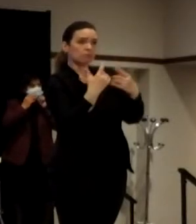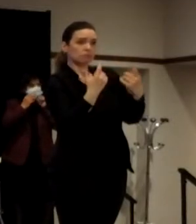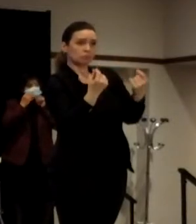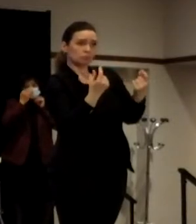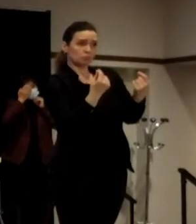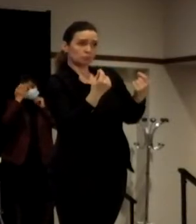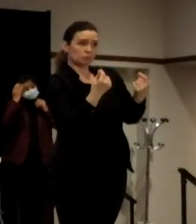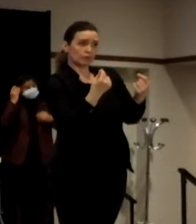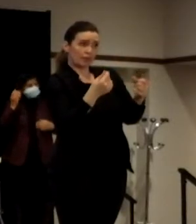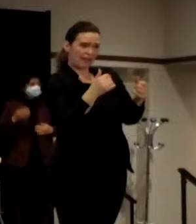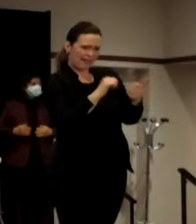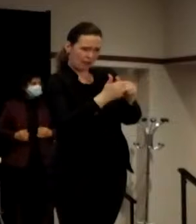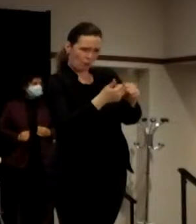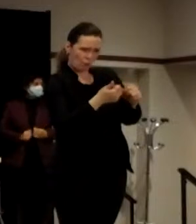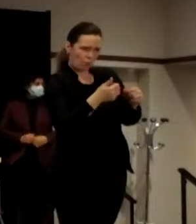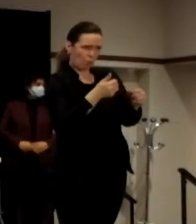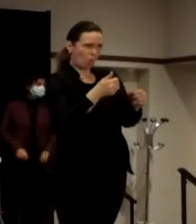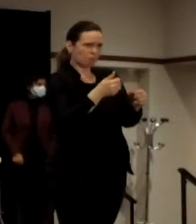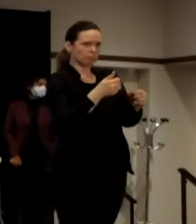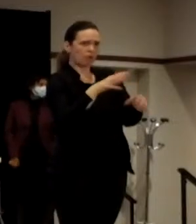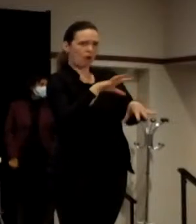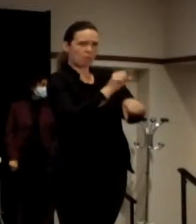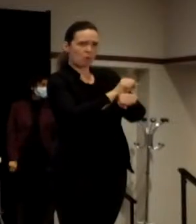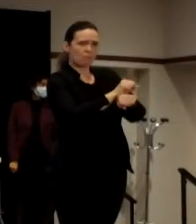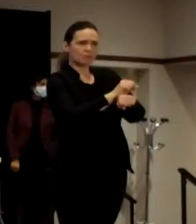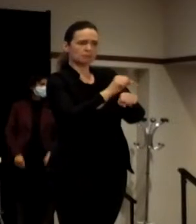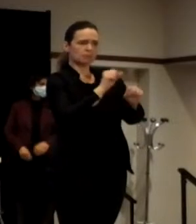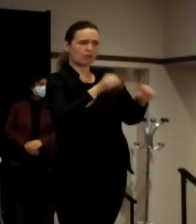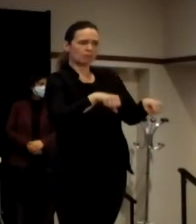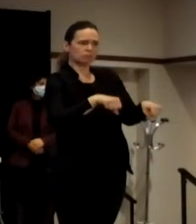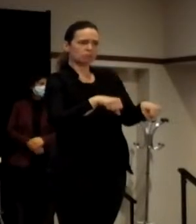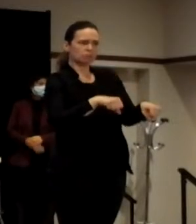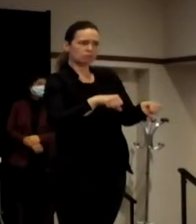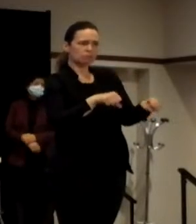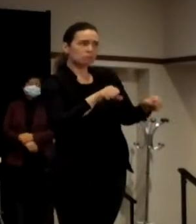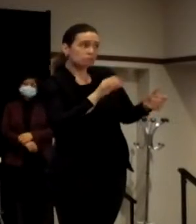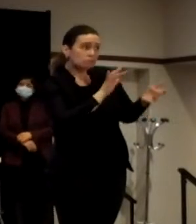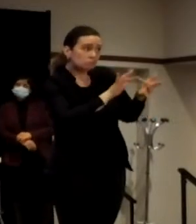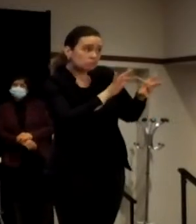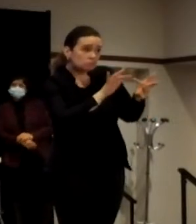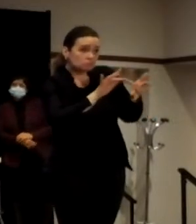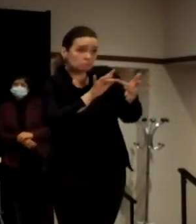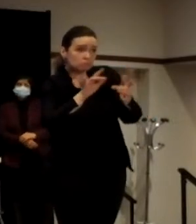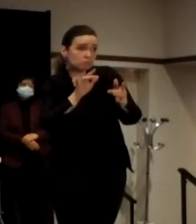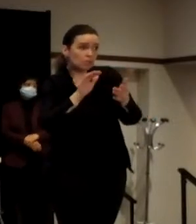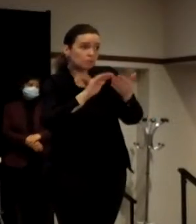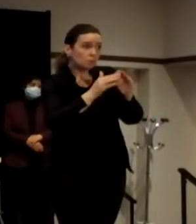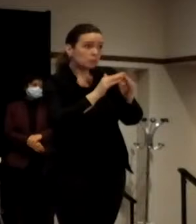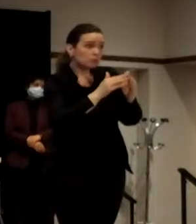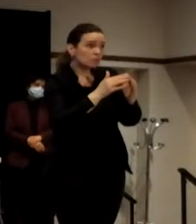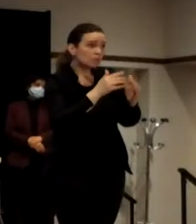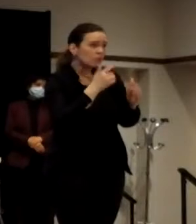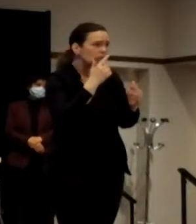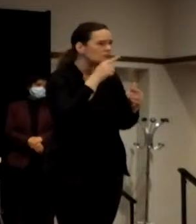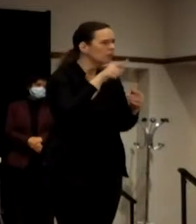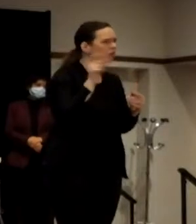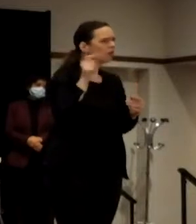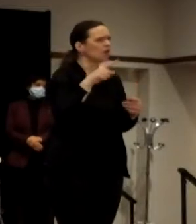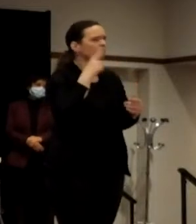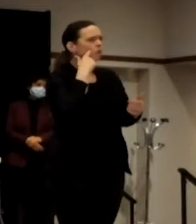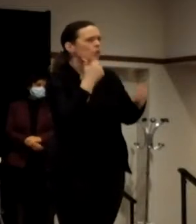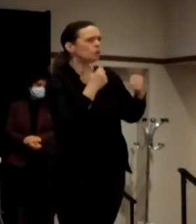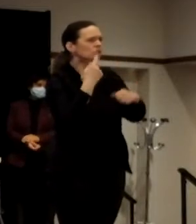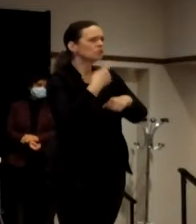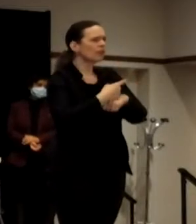these slots? Are there any other ways you're looking to try and reach people with these slots still open? For what day? It was